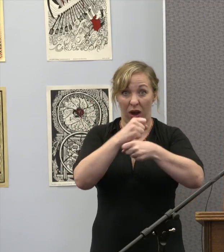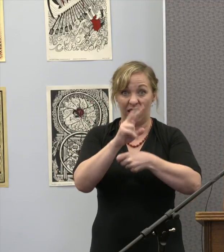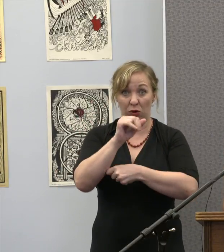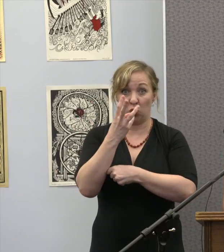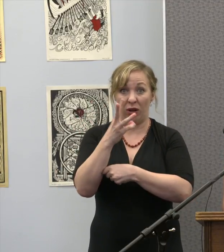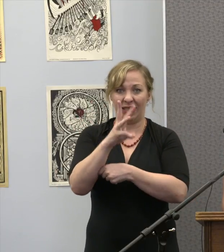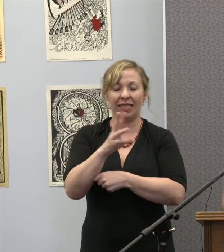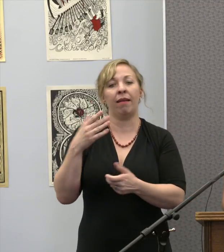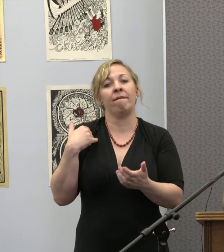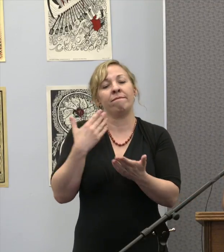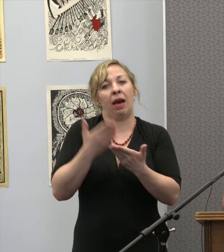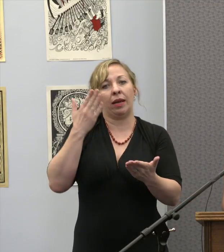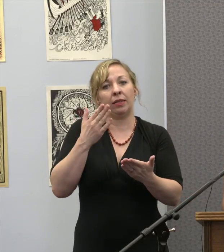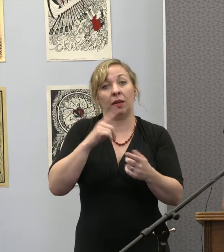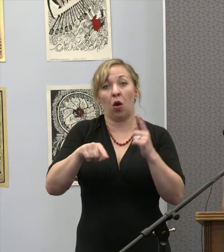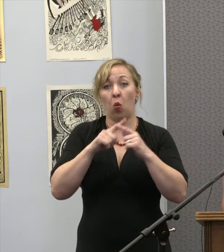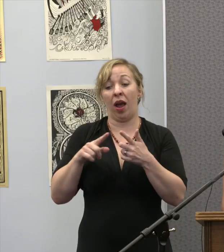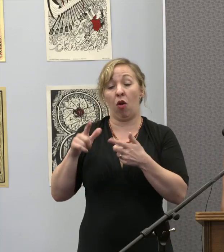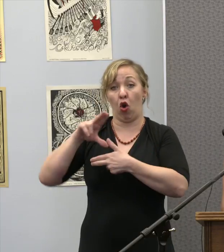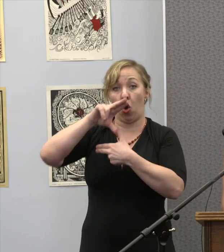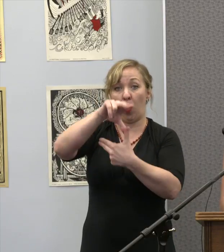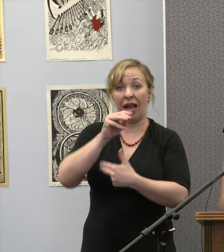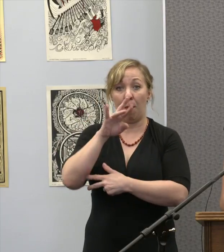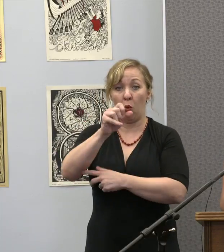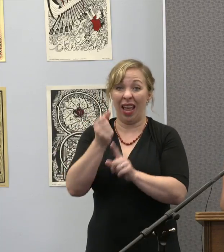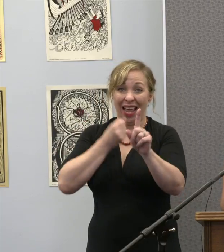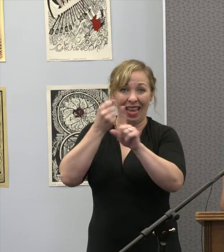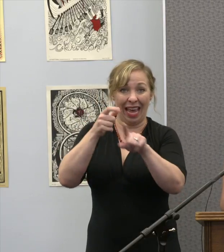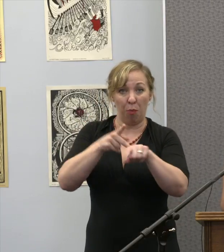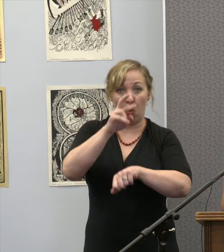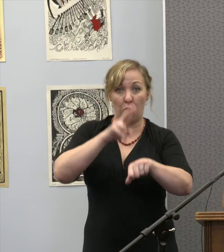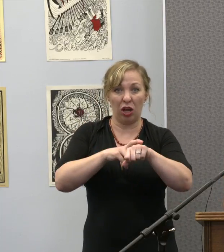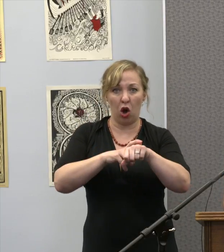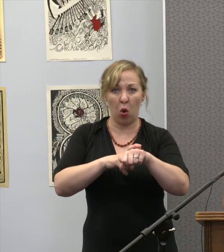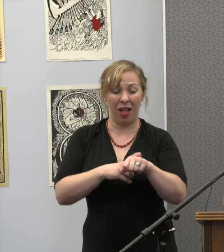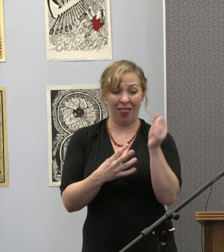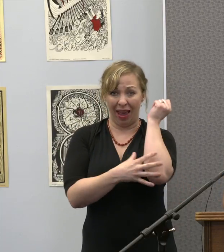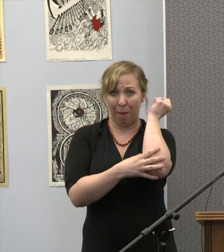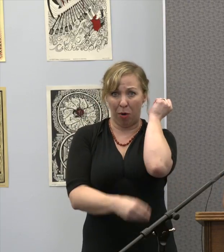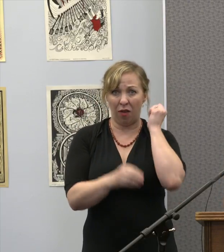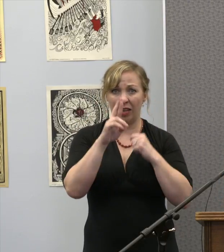Fact. When Maria hit Puerto Rico, where the poverty rate was already